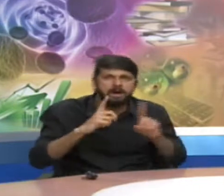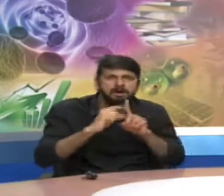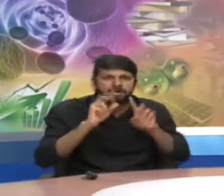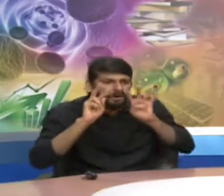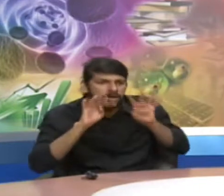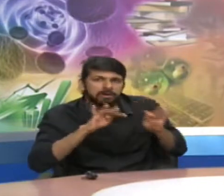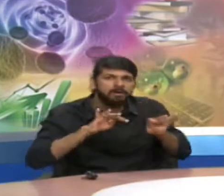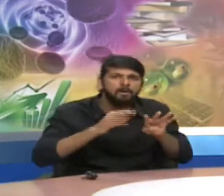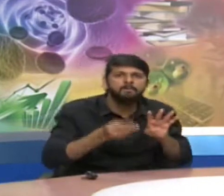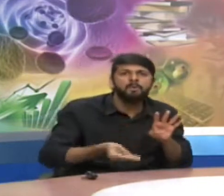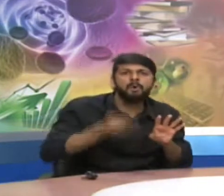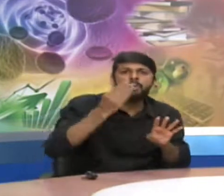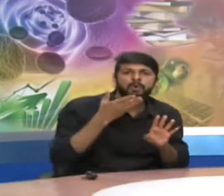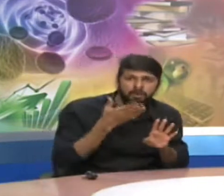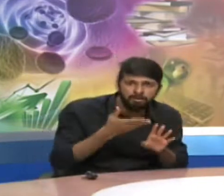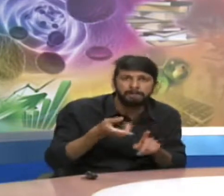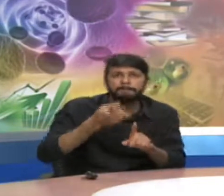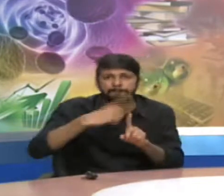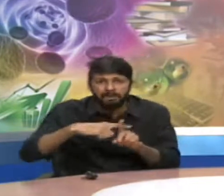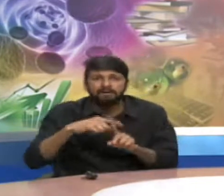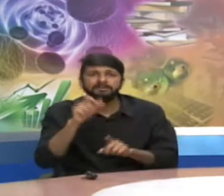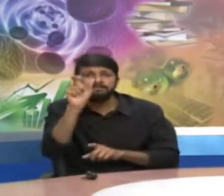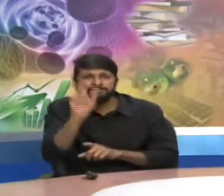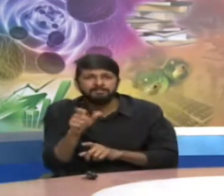signaling someone to bring something to calm her.